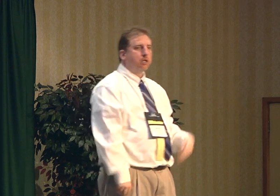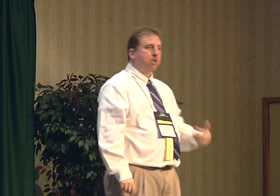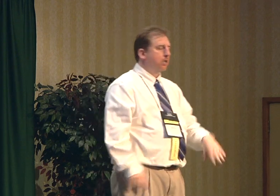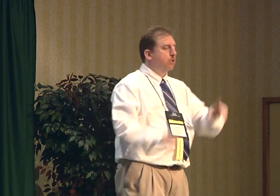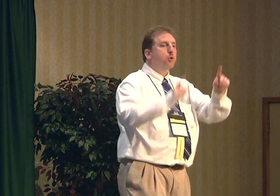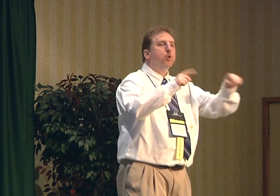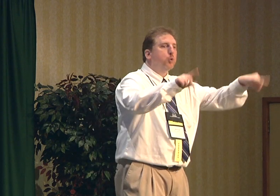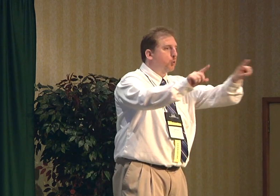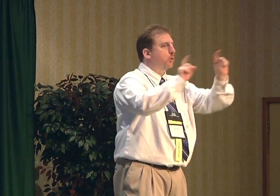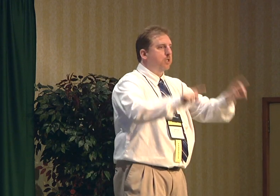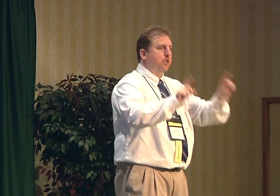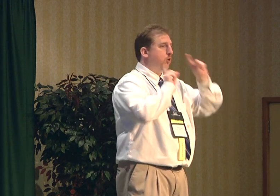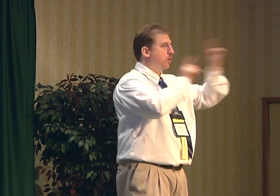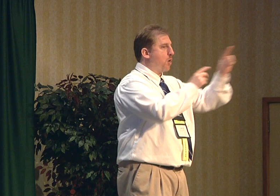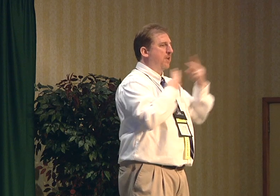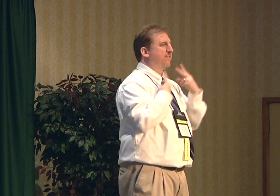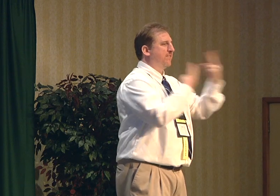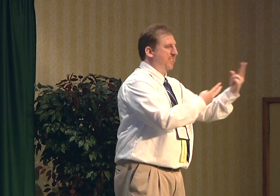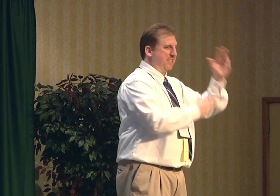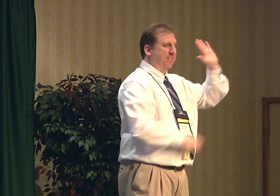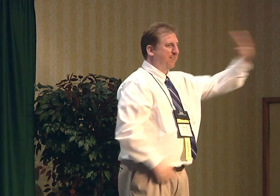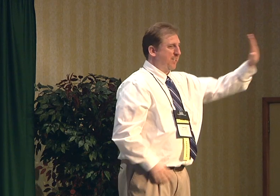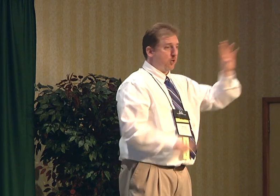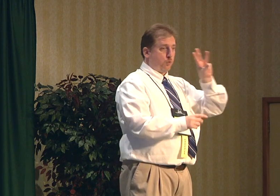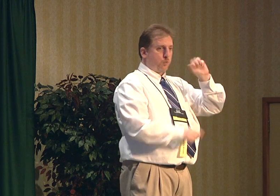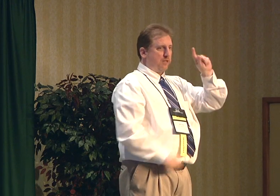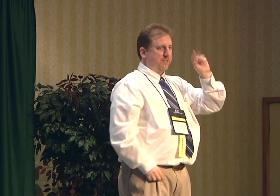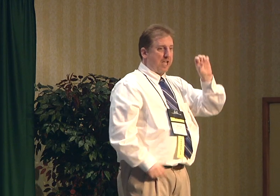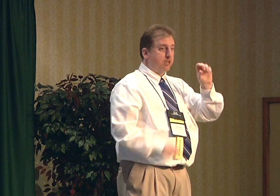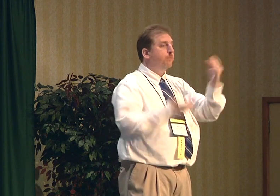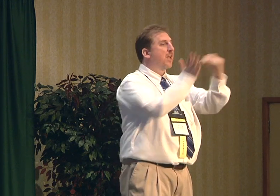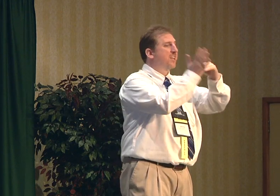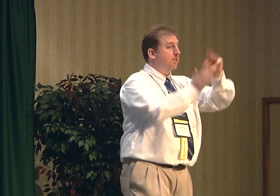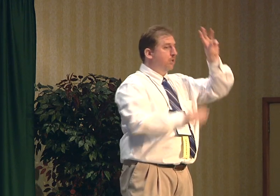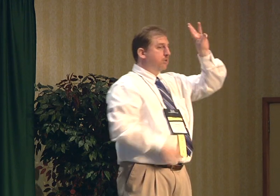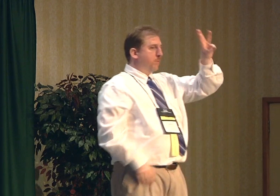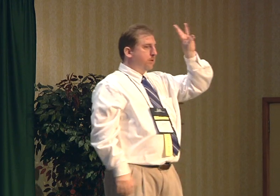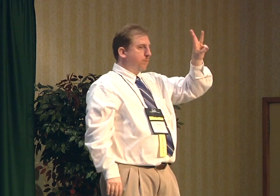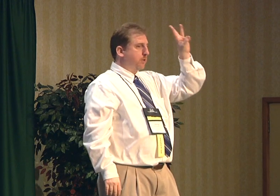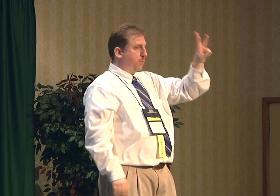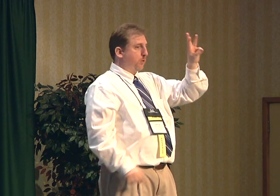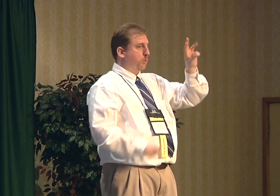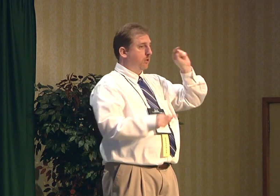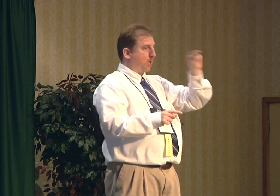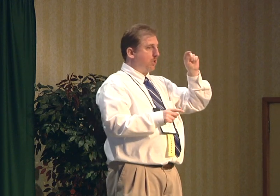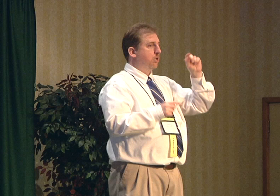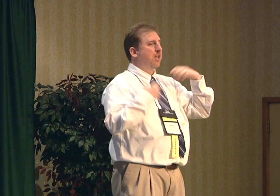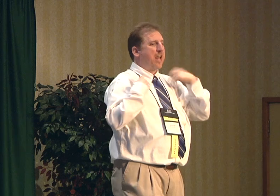And if you look around on our website, you'll come to the same conclusion that you need to visit that